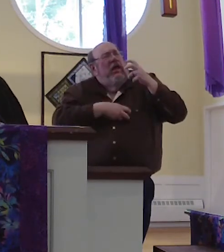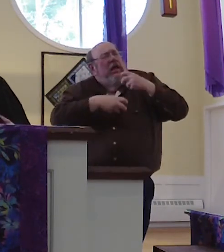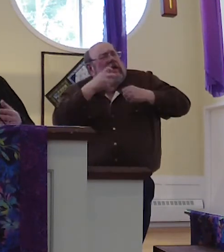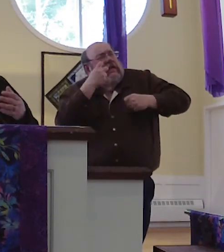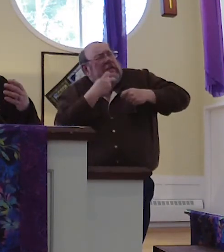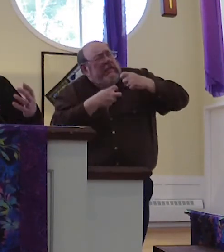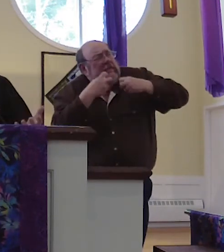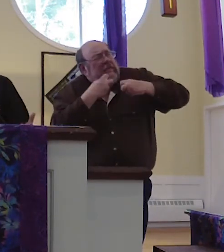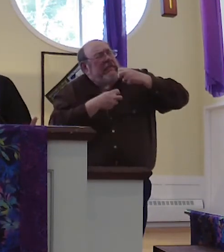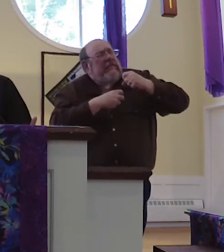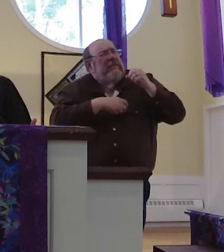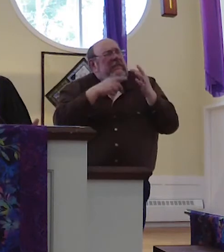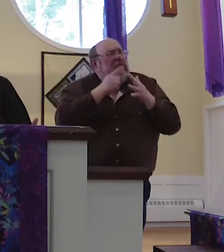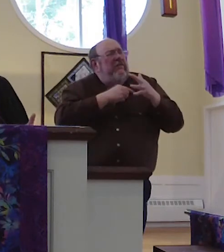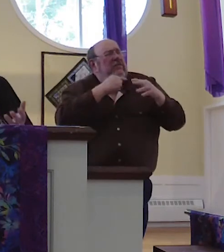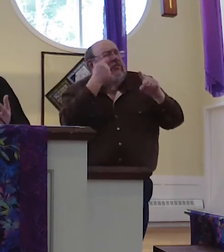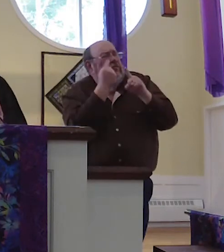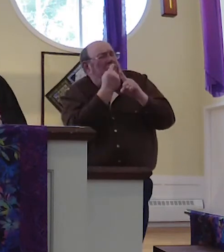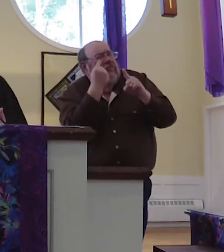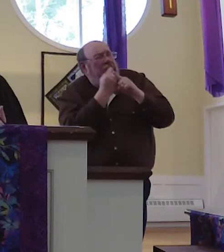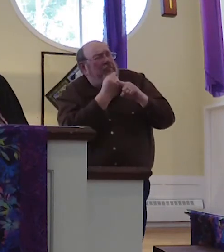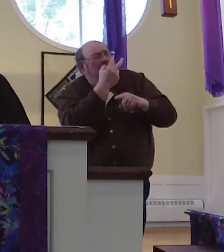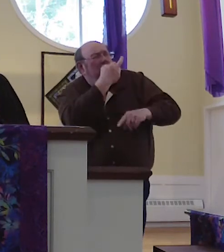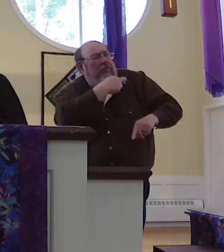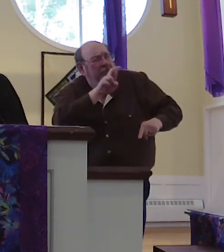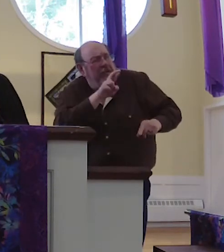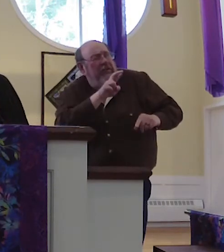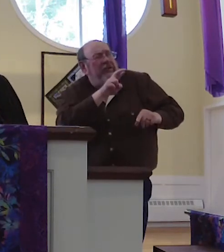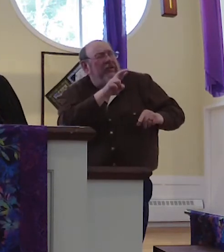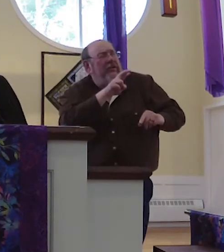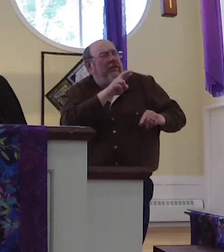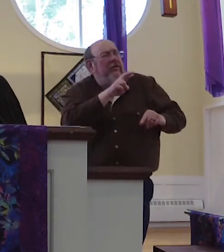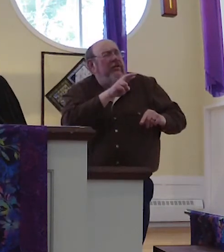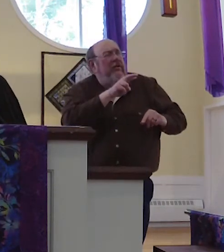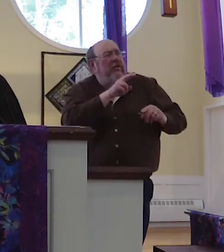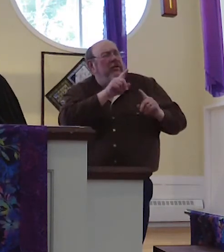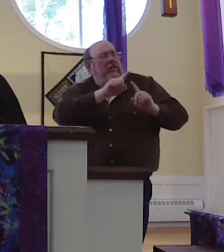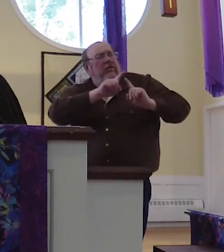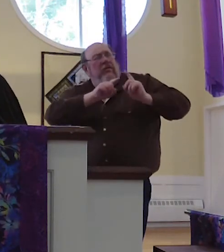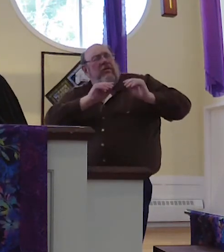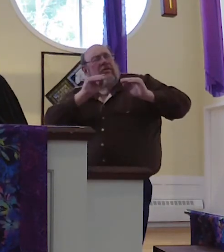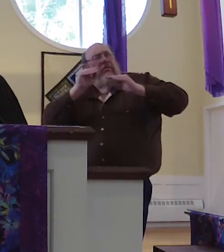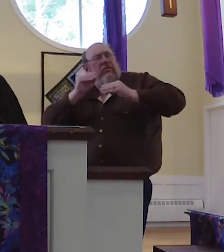that enforced right religion over right relationship.